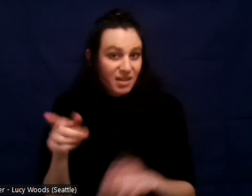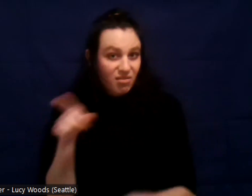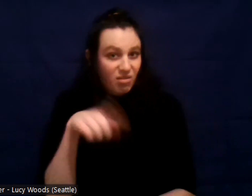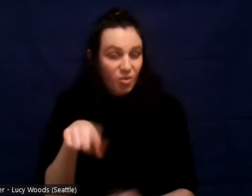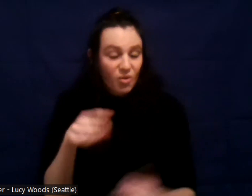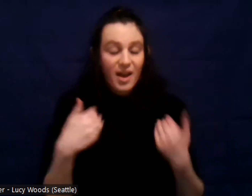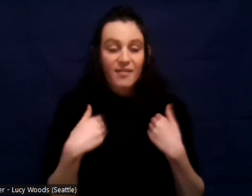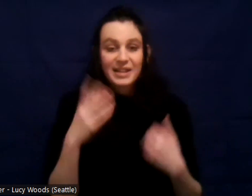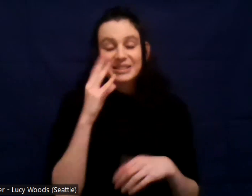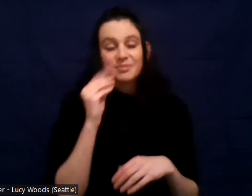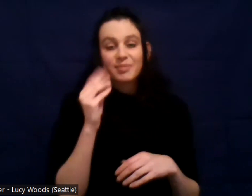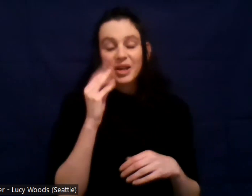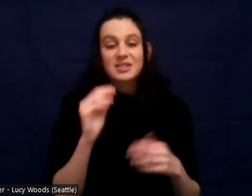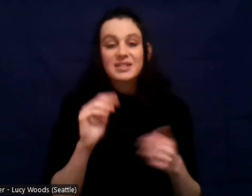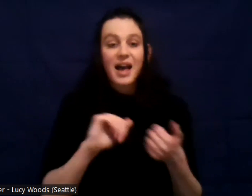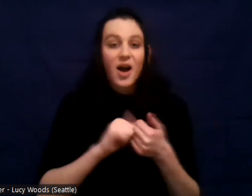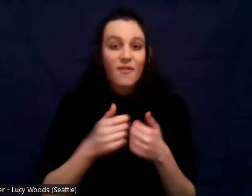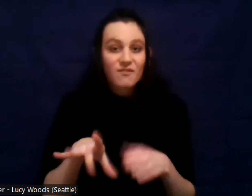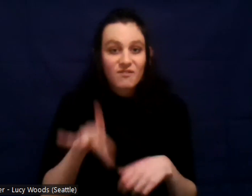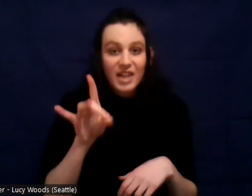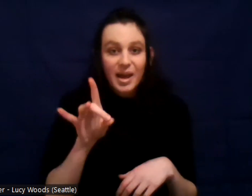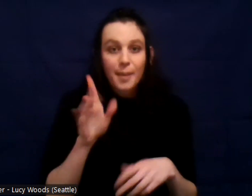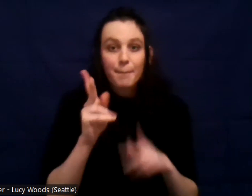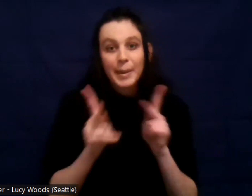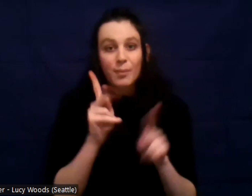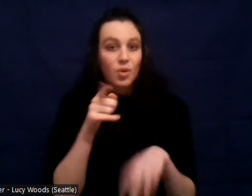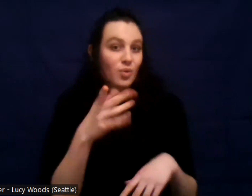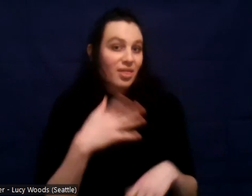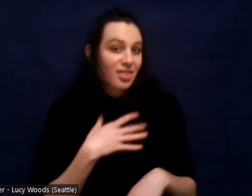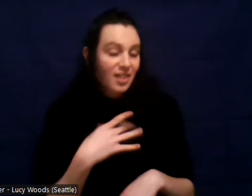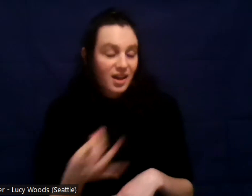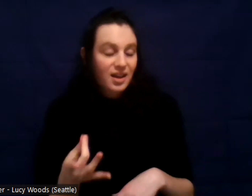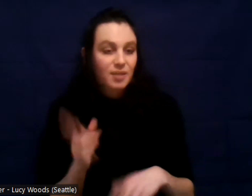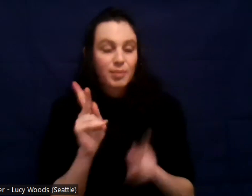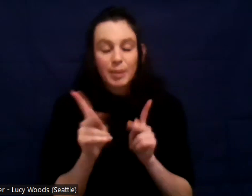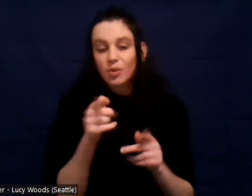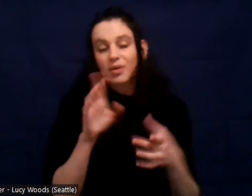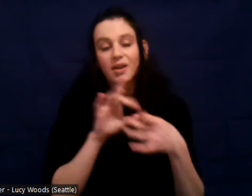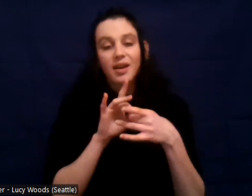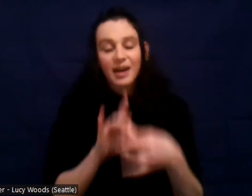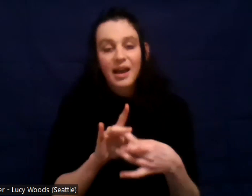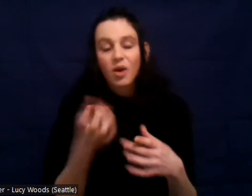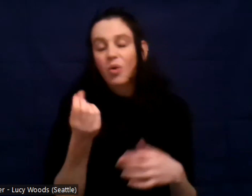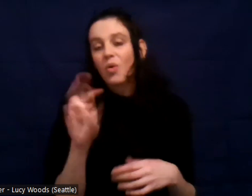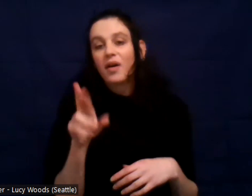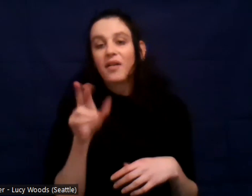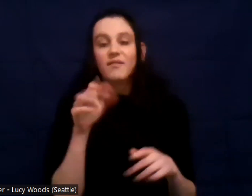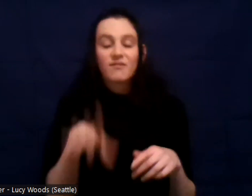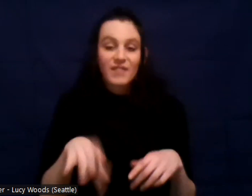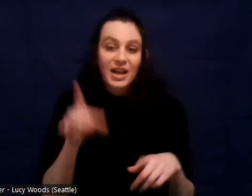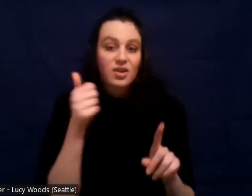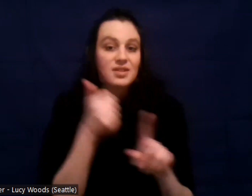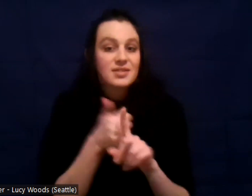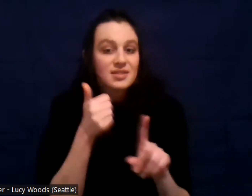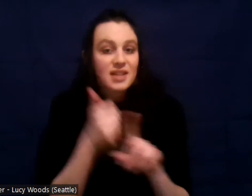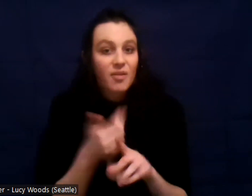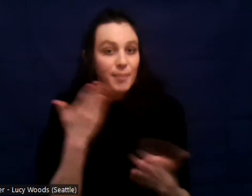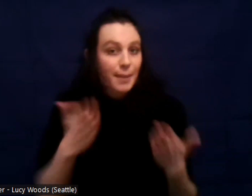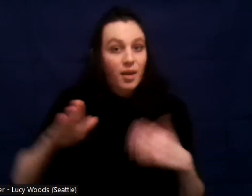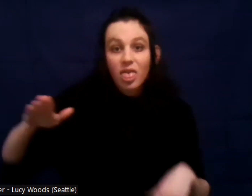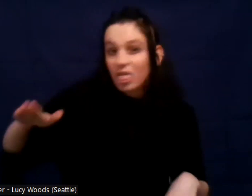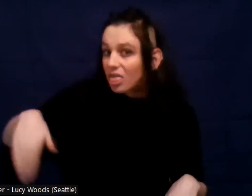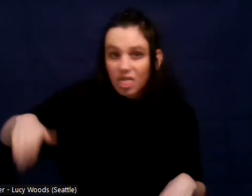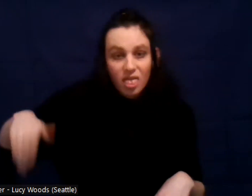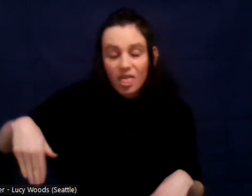your people in the rooms or finding yourself in the rooms, or maybe you haven't done that yet, but you want